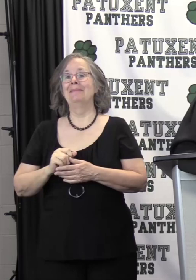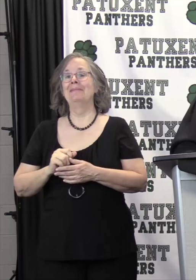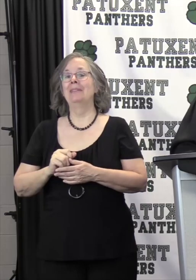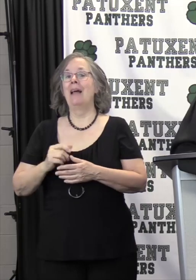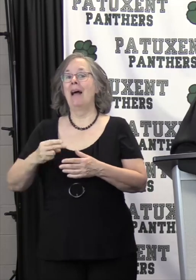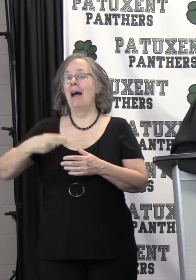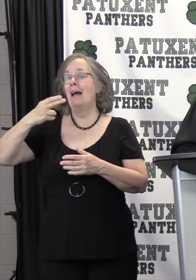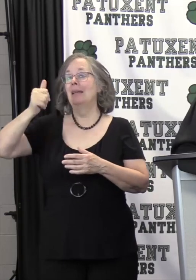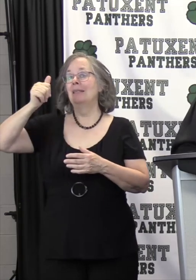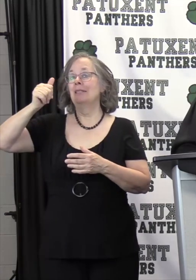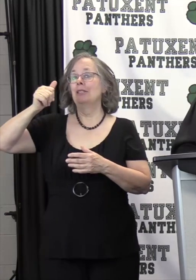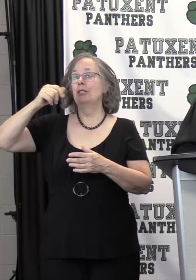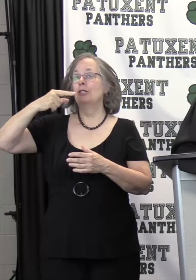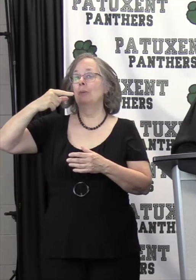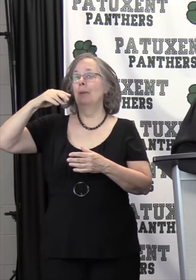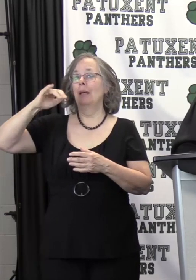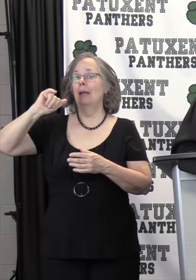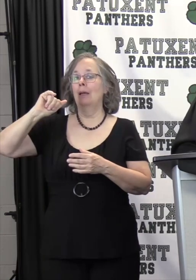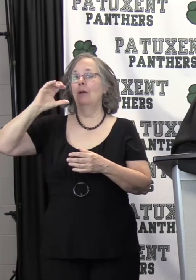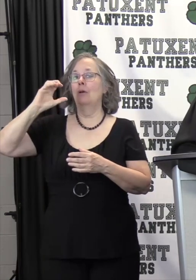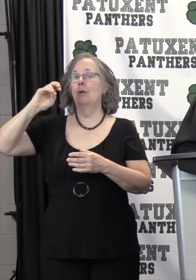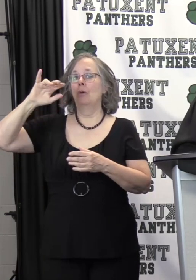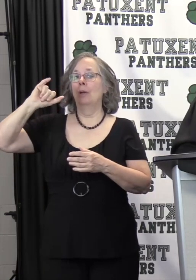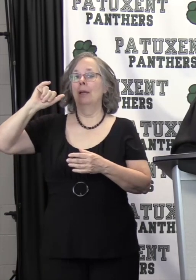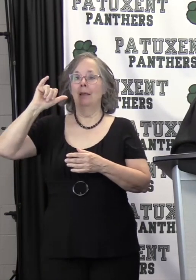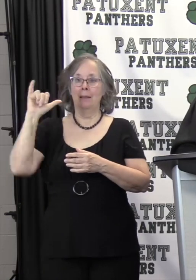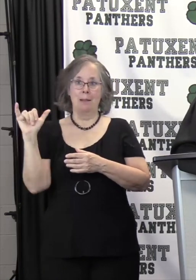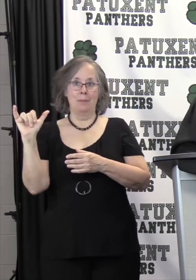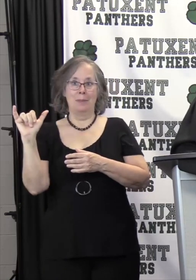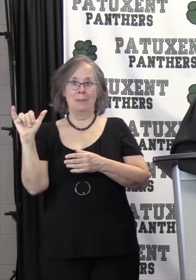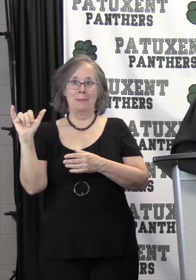with the highest GPA, Corey Yeatman.